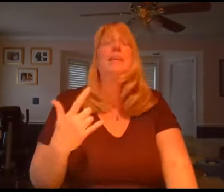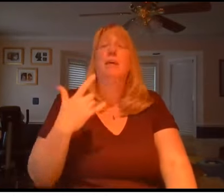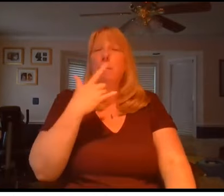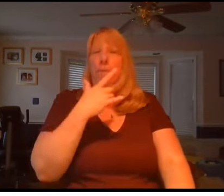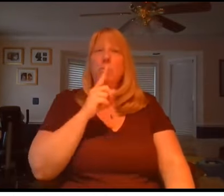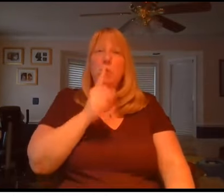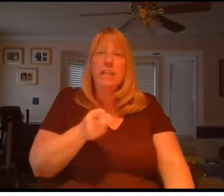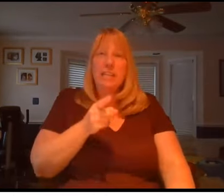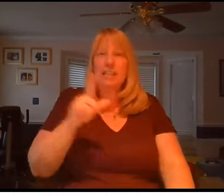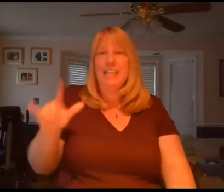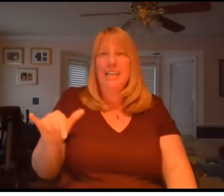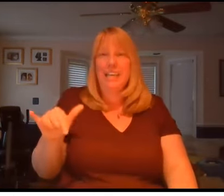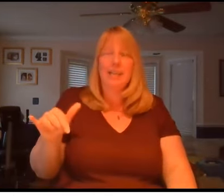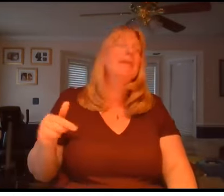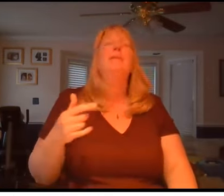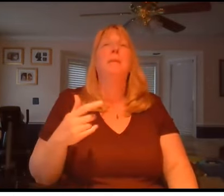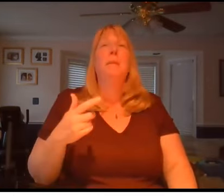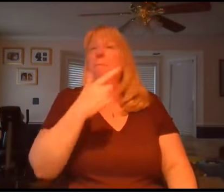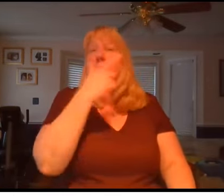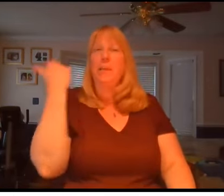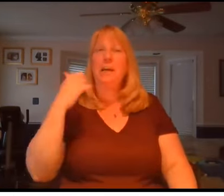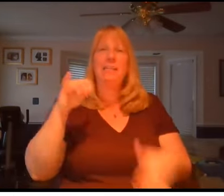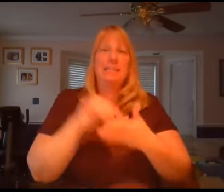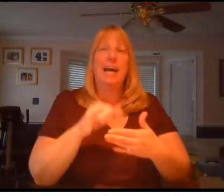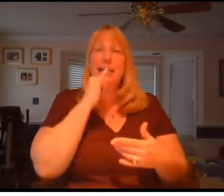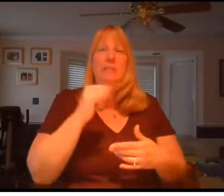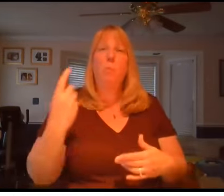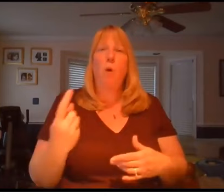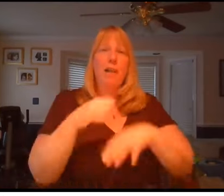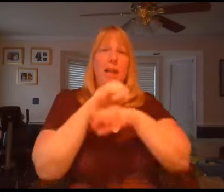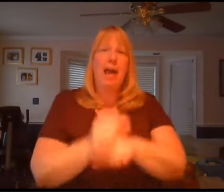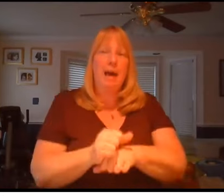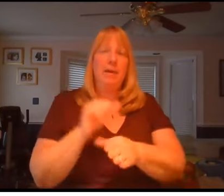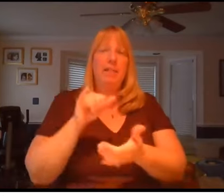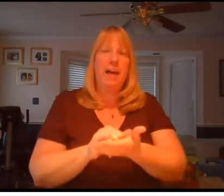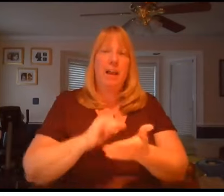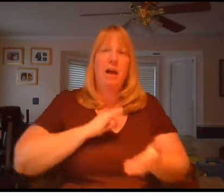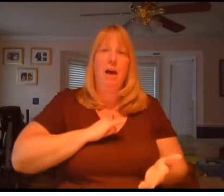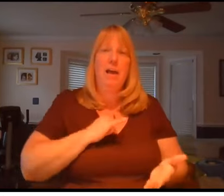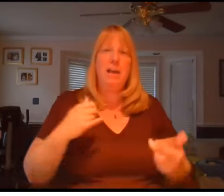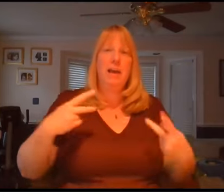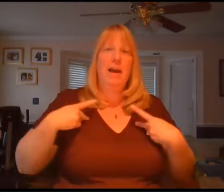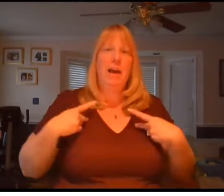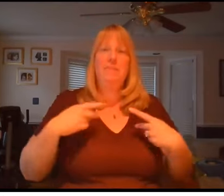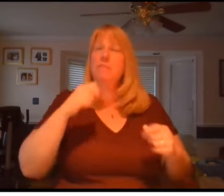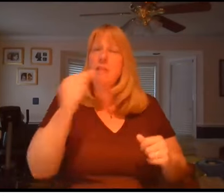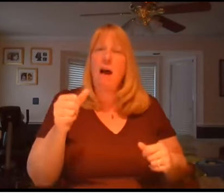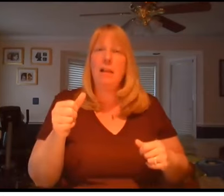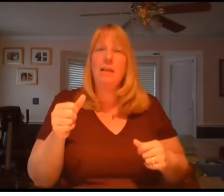an ly at the end. Real and an ly. Because that is one habit that I